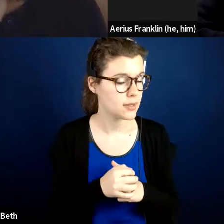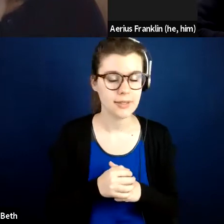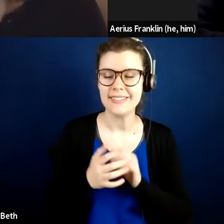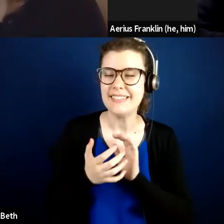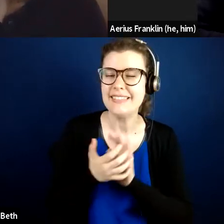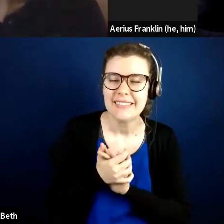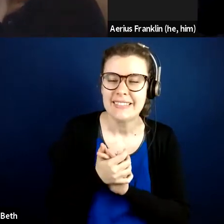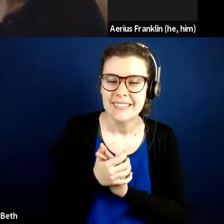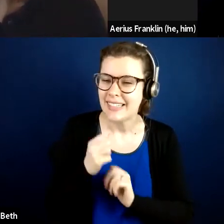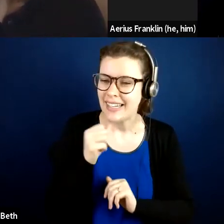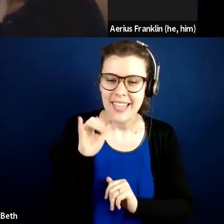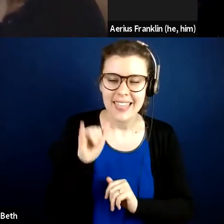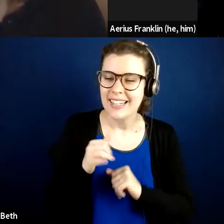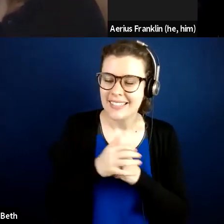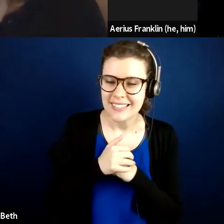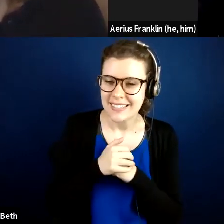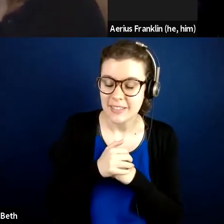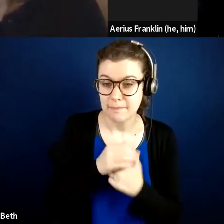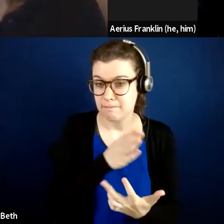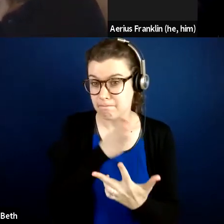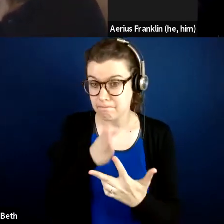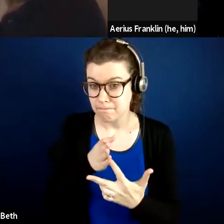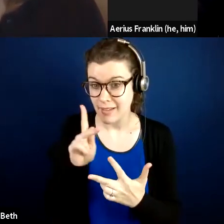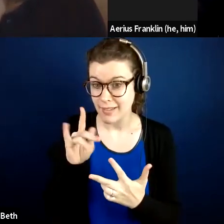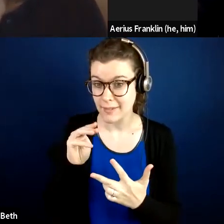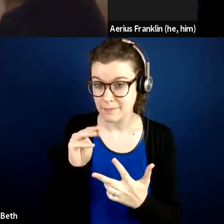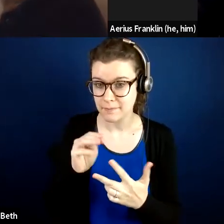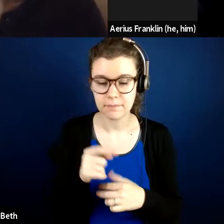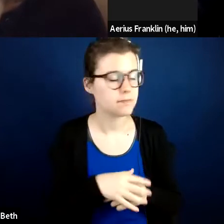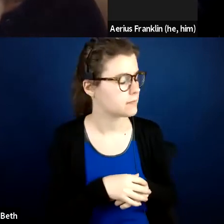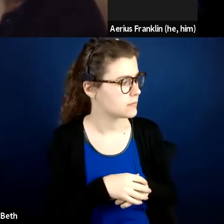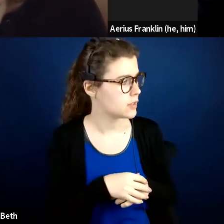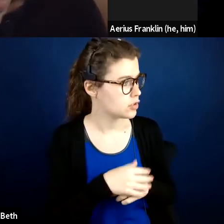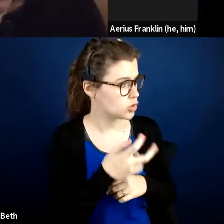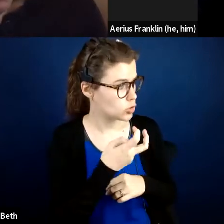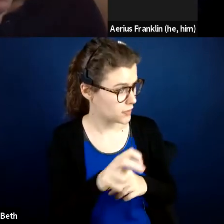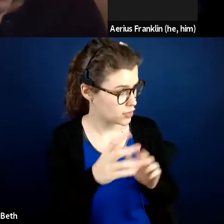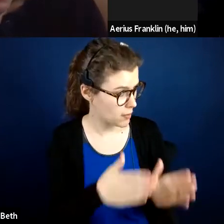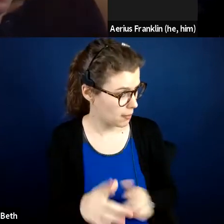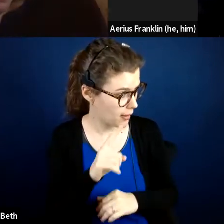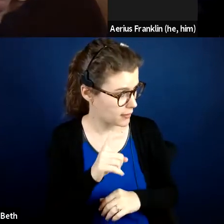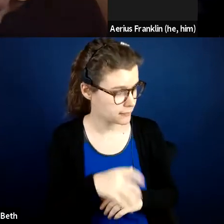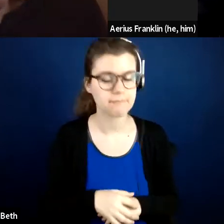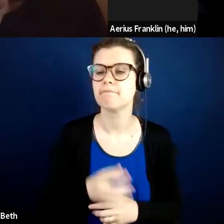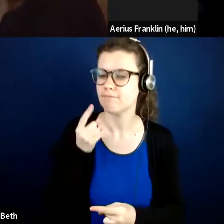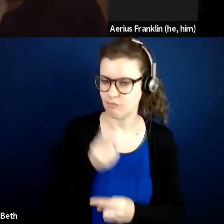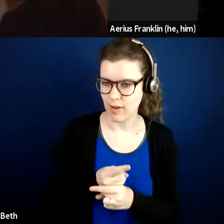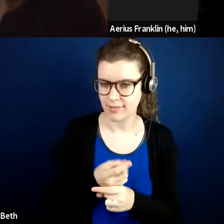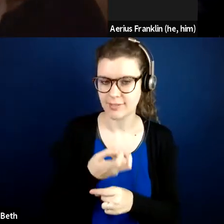No, that's not what we were looking for, Kimberly. What is a transition plan? Yes, that's